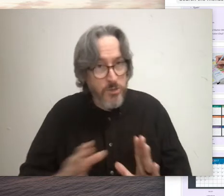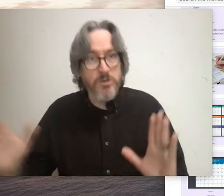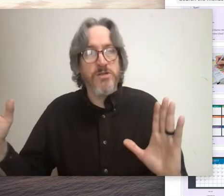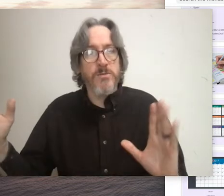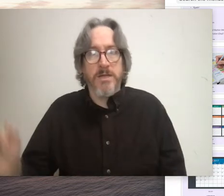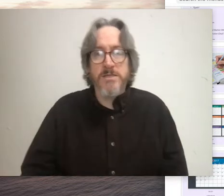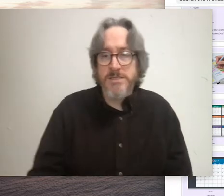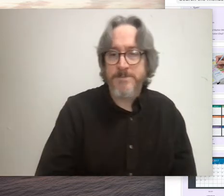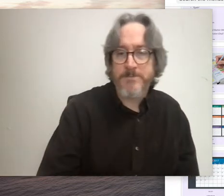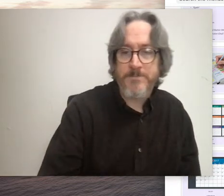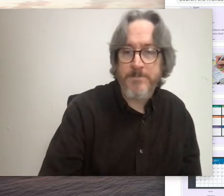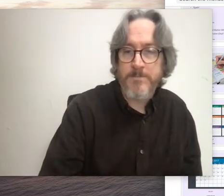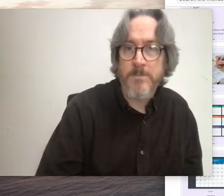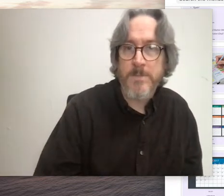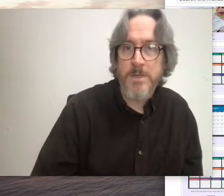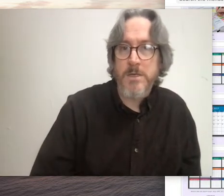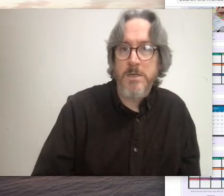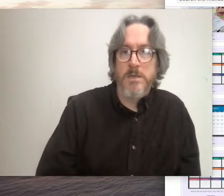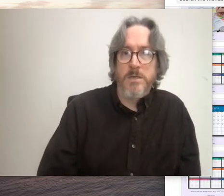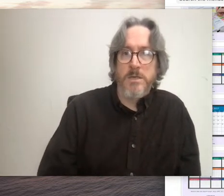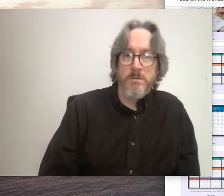So those are the months.